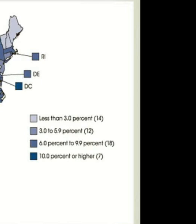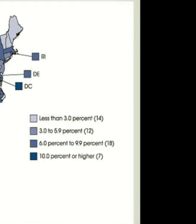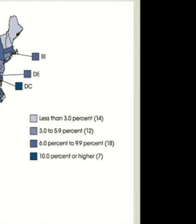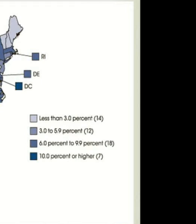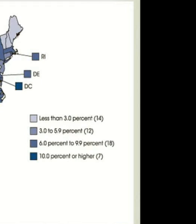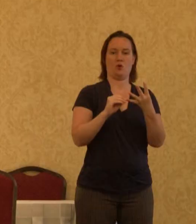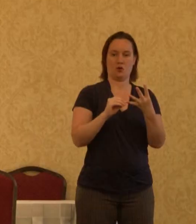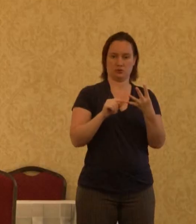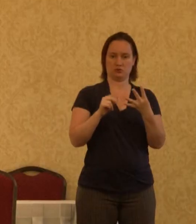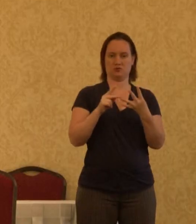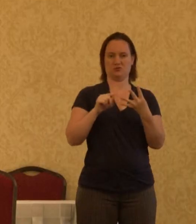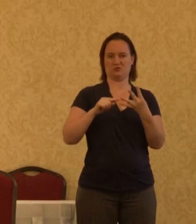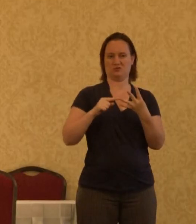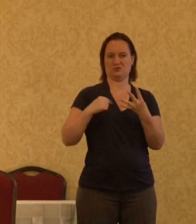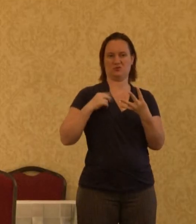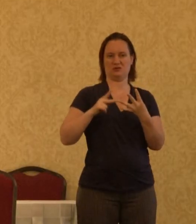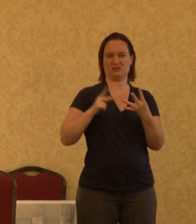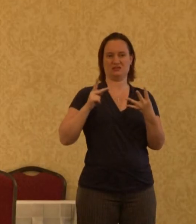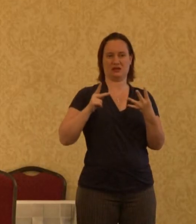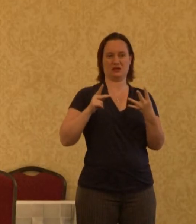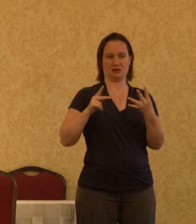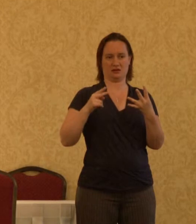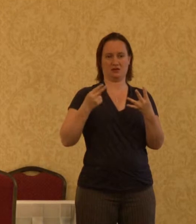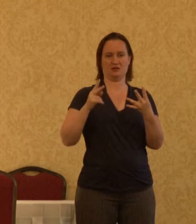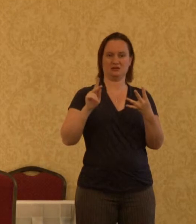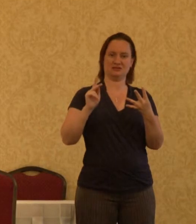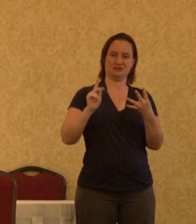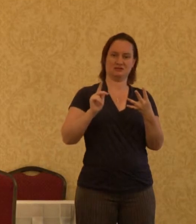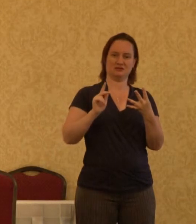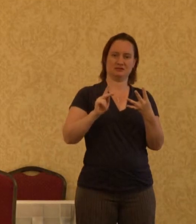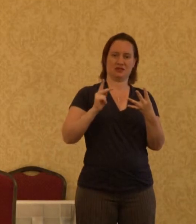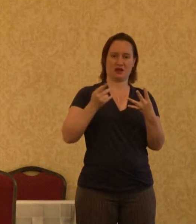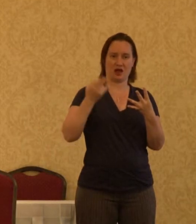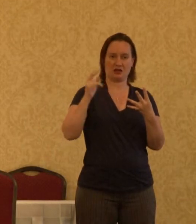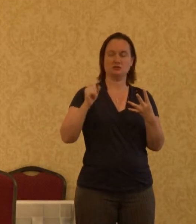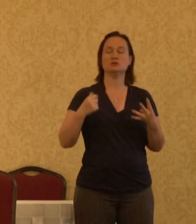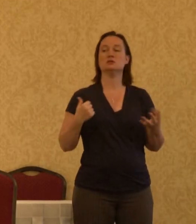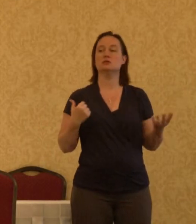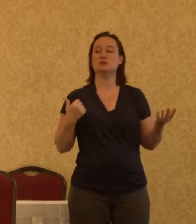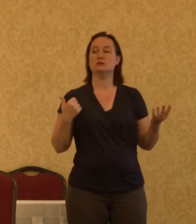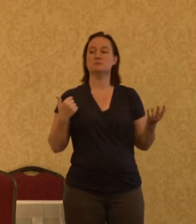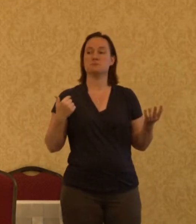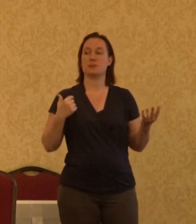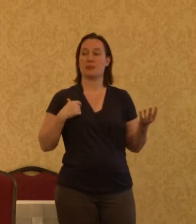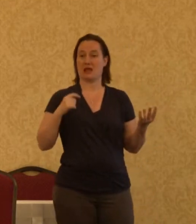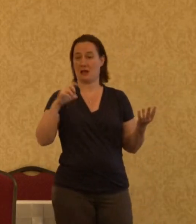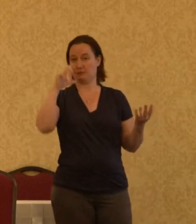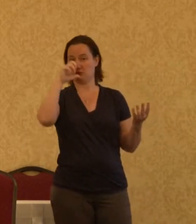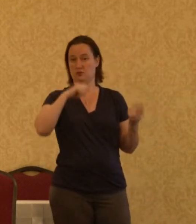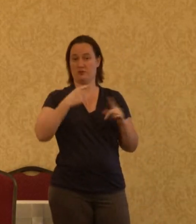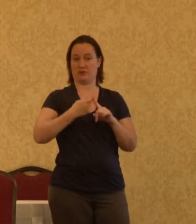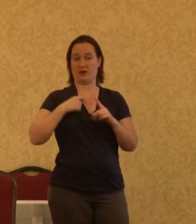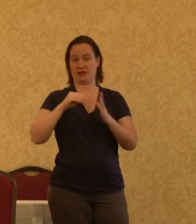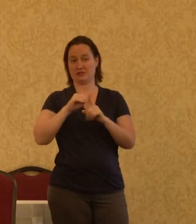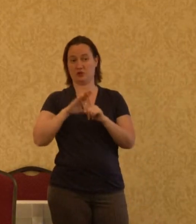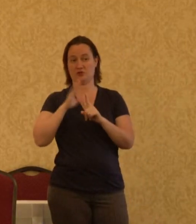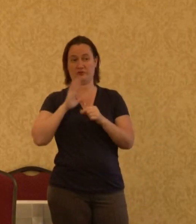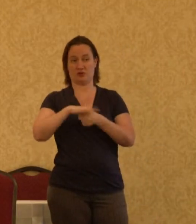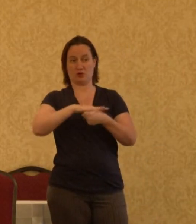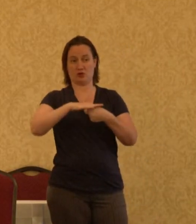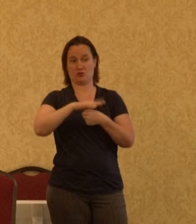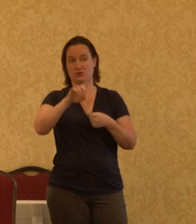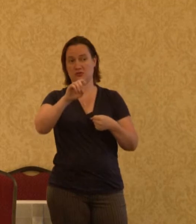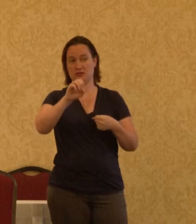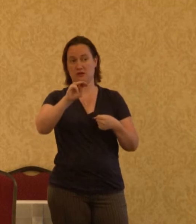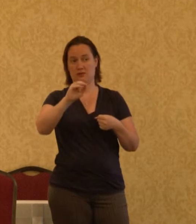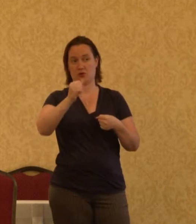second highest. I presume from my exposure to local demographics that the